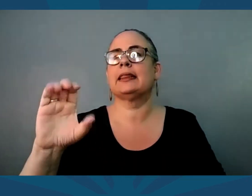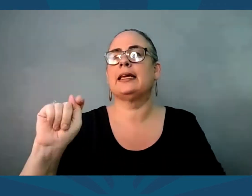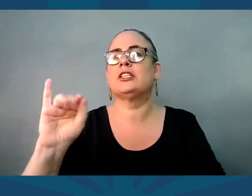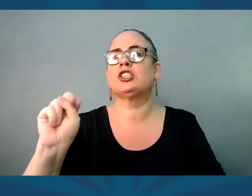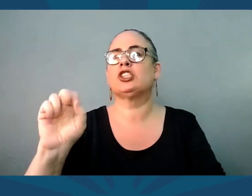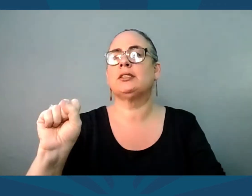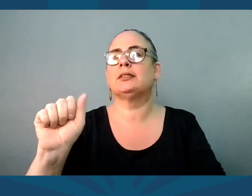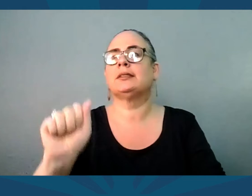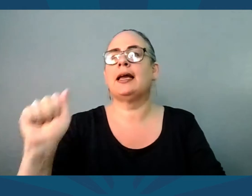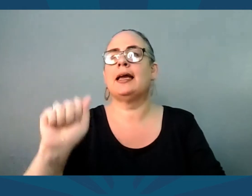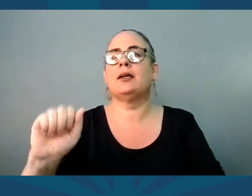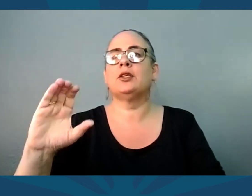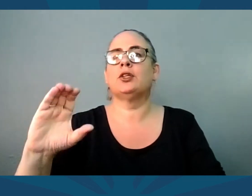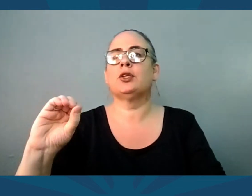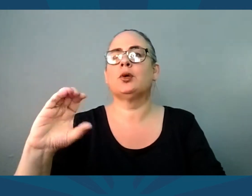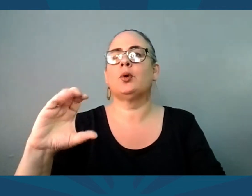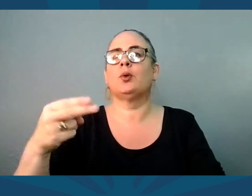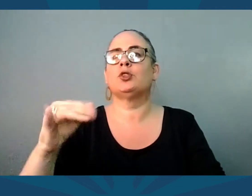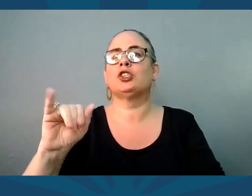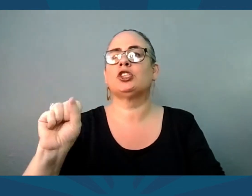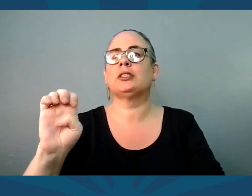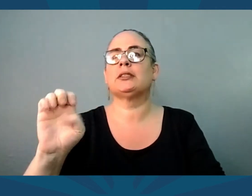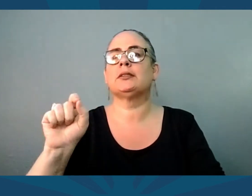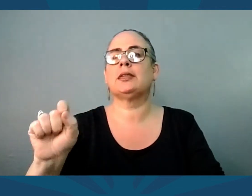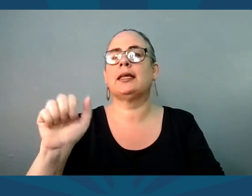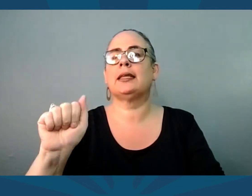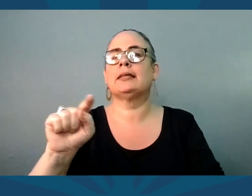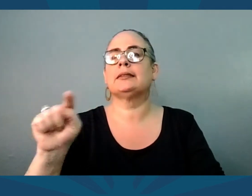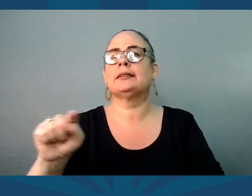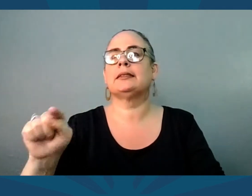520-432-8360. Elections at